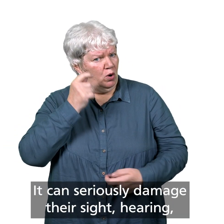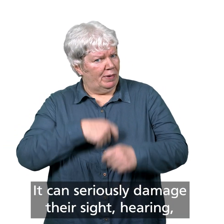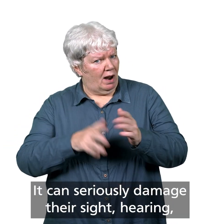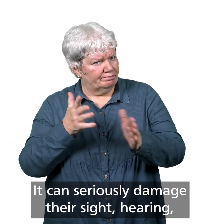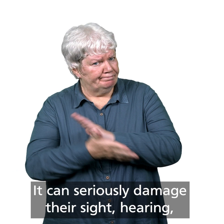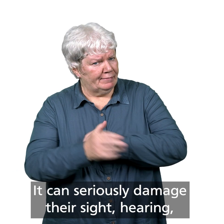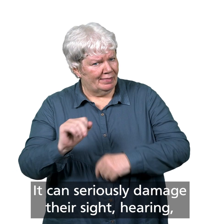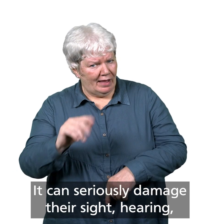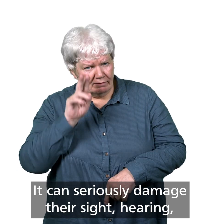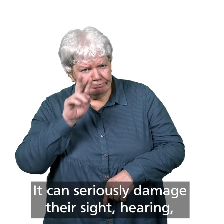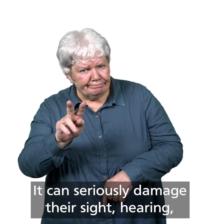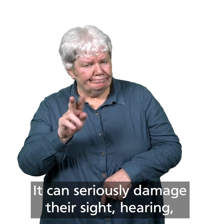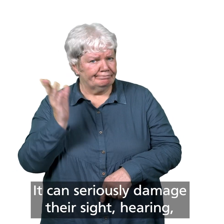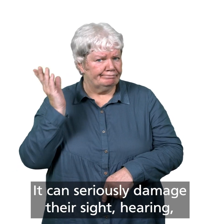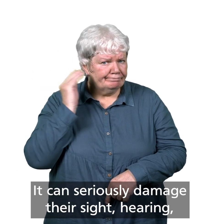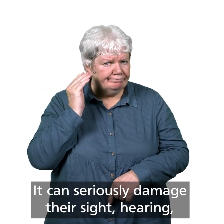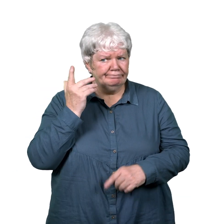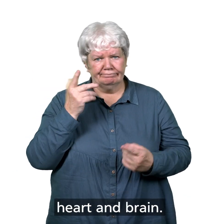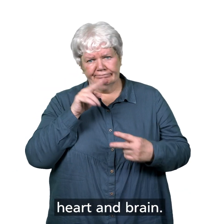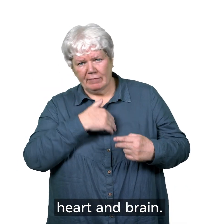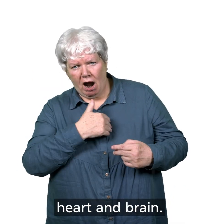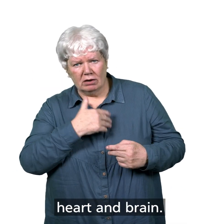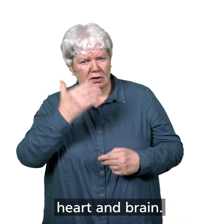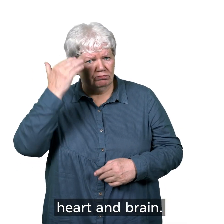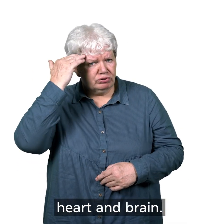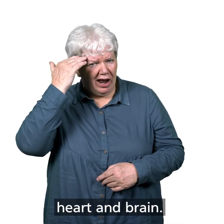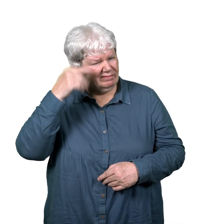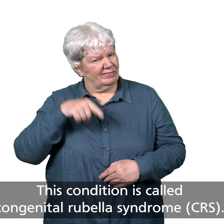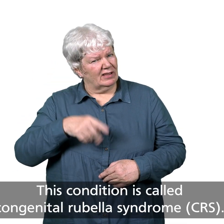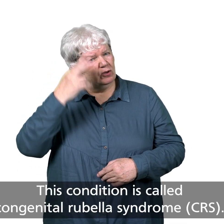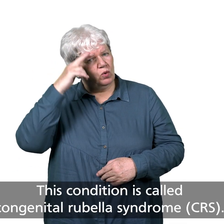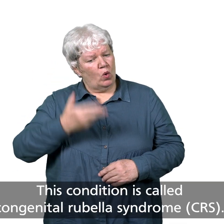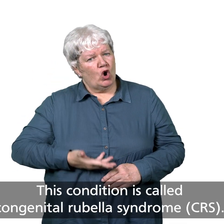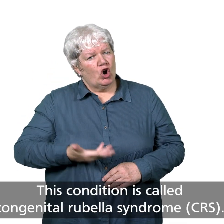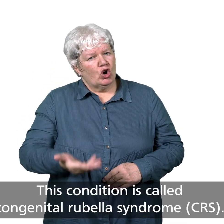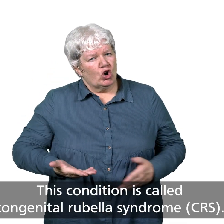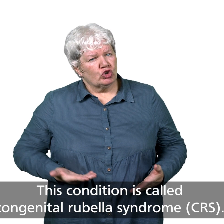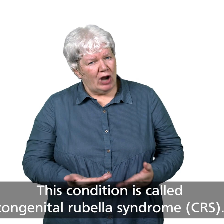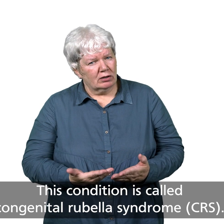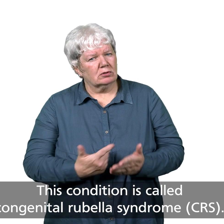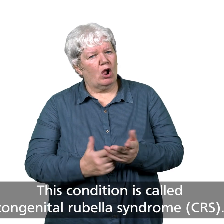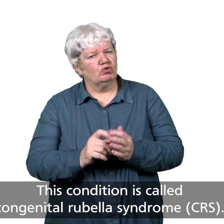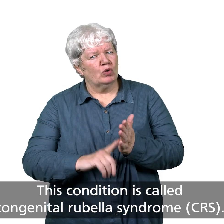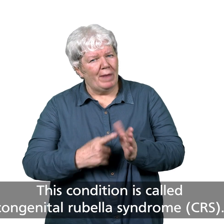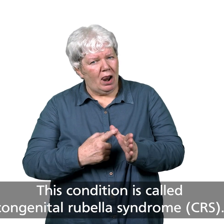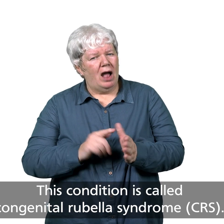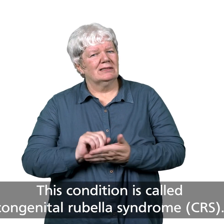It can seriously damage their sight, hearing, heart, and brain. This condition is called congenital